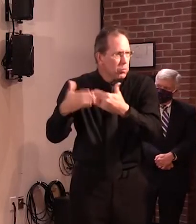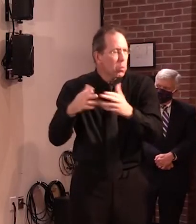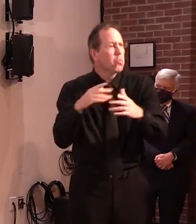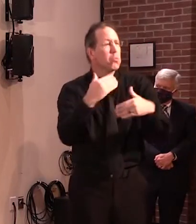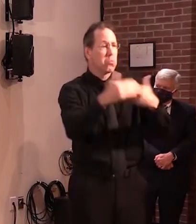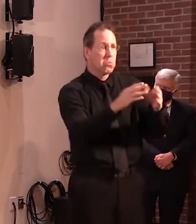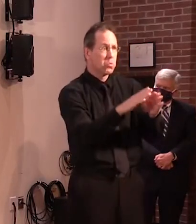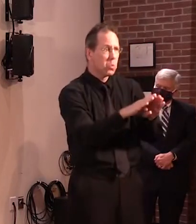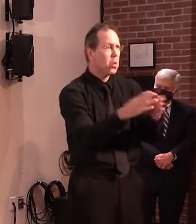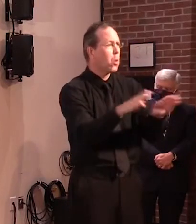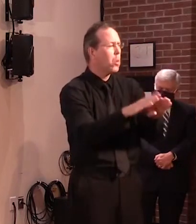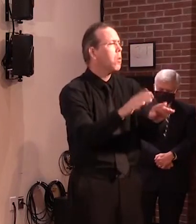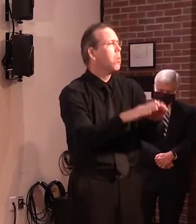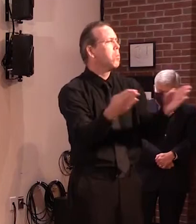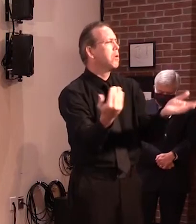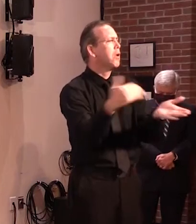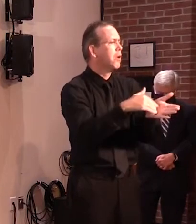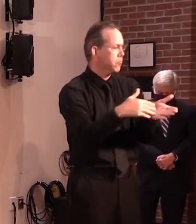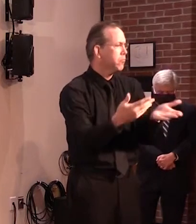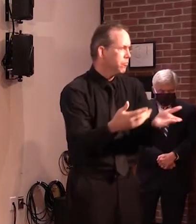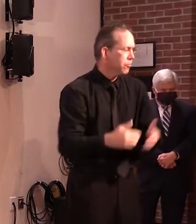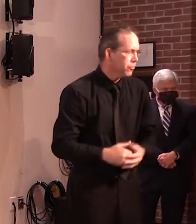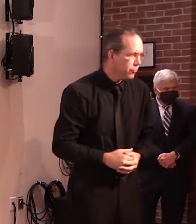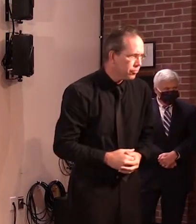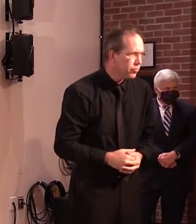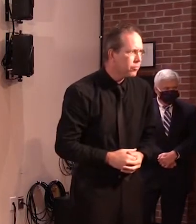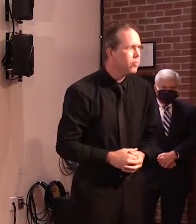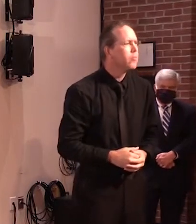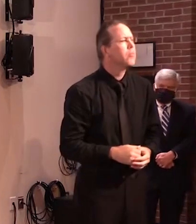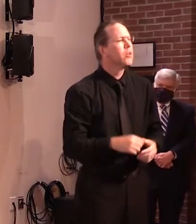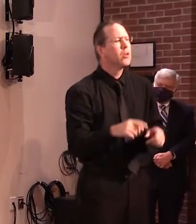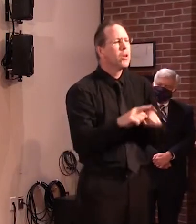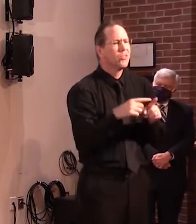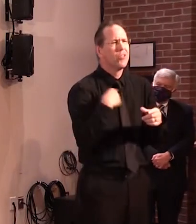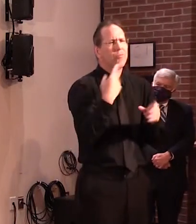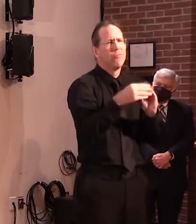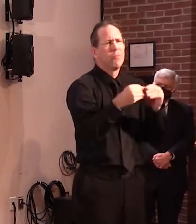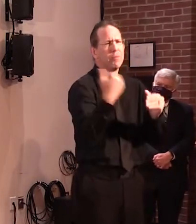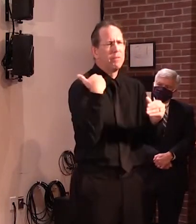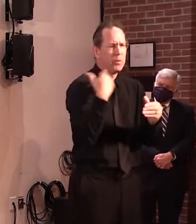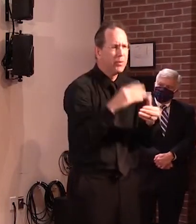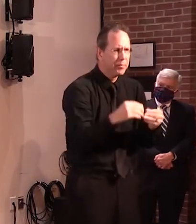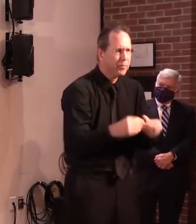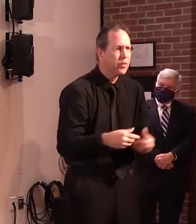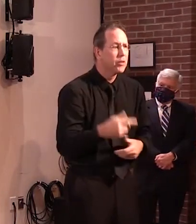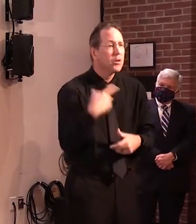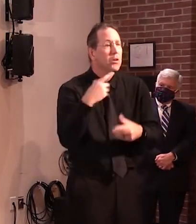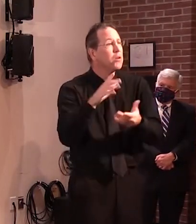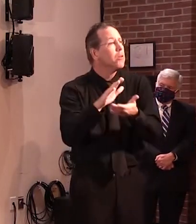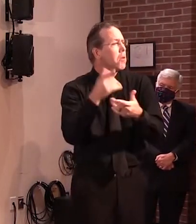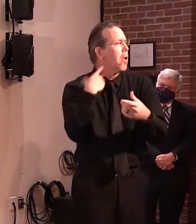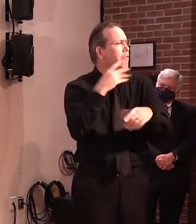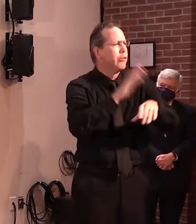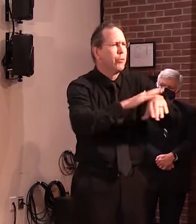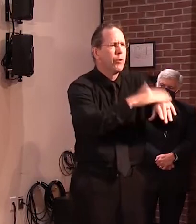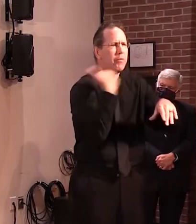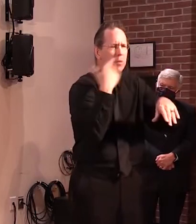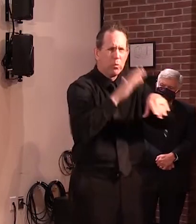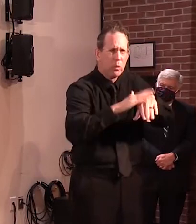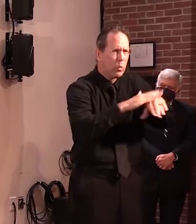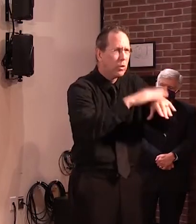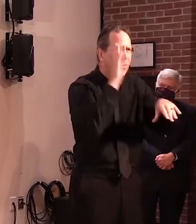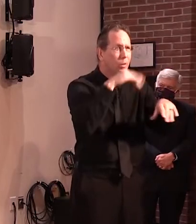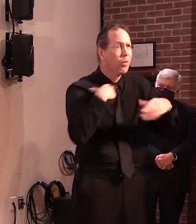about in these press conferences, we knew there would be cases in schools, but we're fully prepared to contain them. And